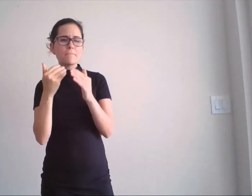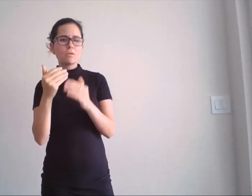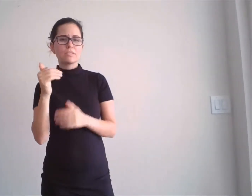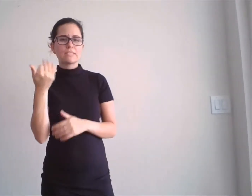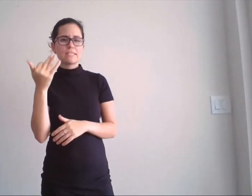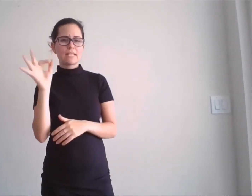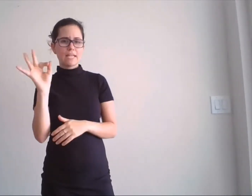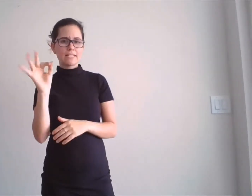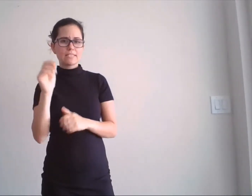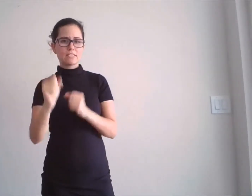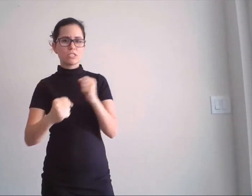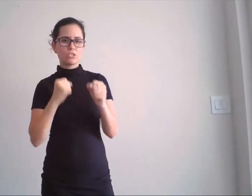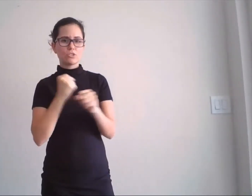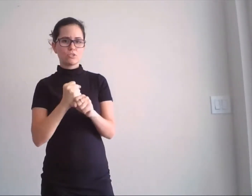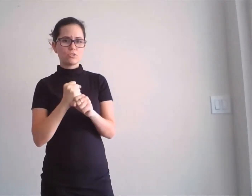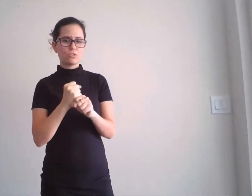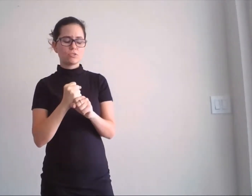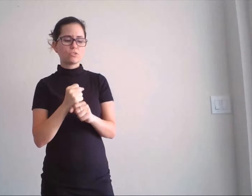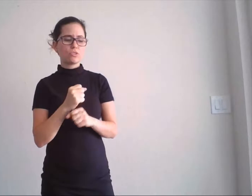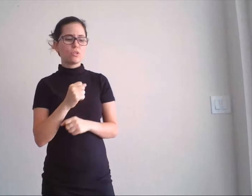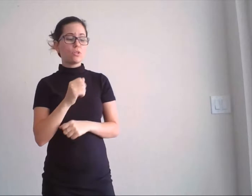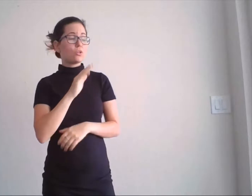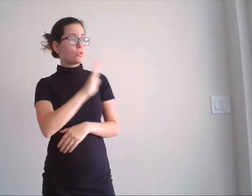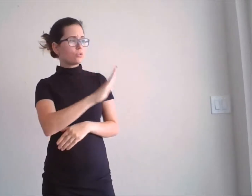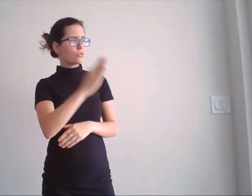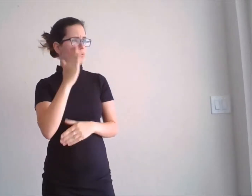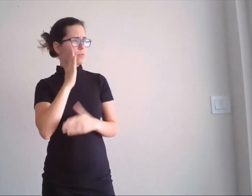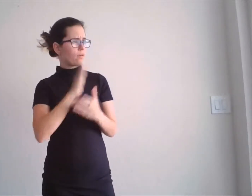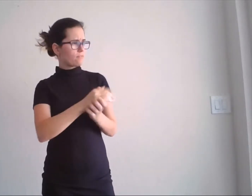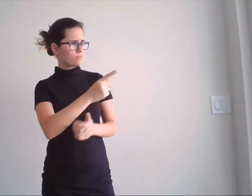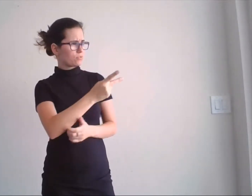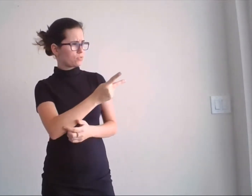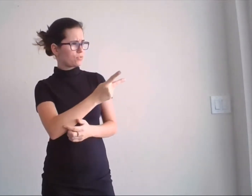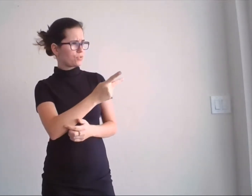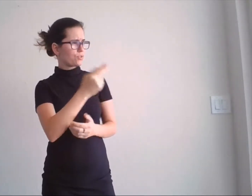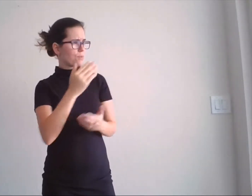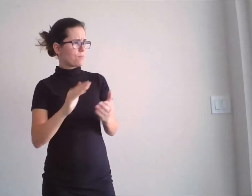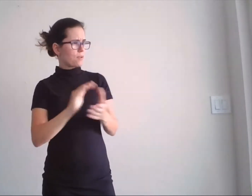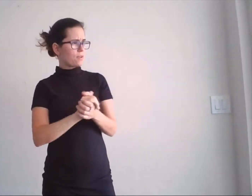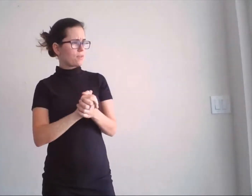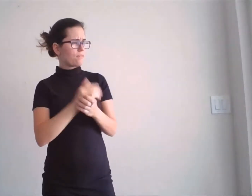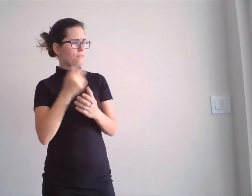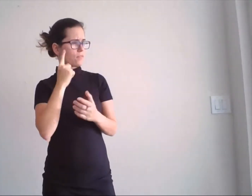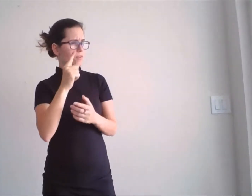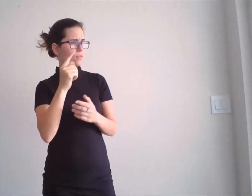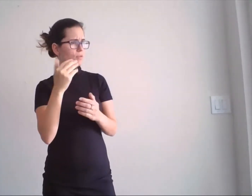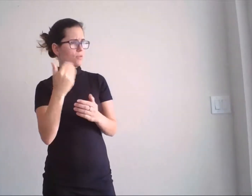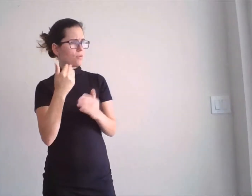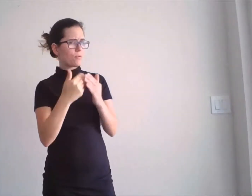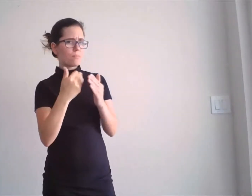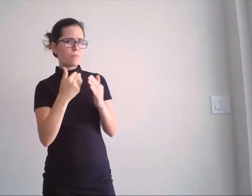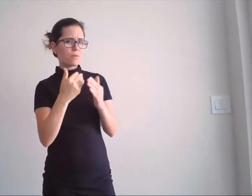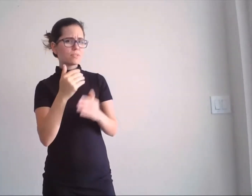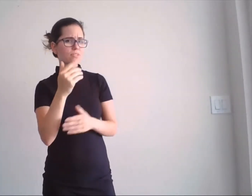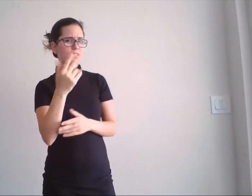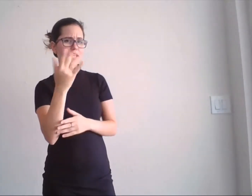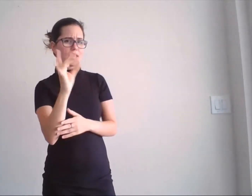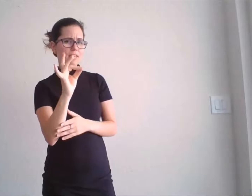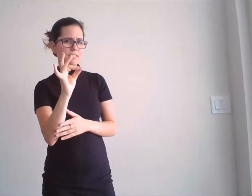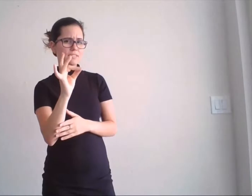on your weekend because it was Memorial Day weekend, so we get a 3-day weekend, which means you celebrate your anniversary